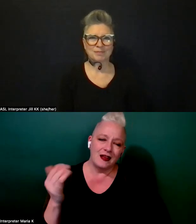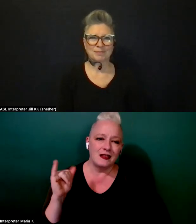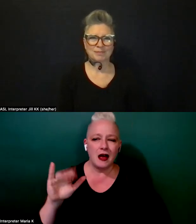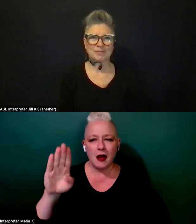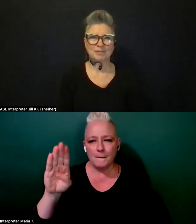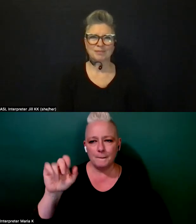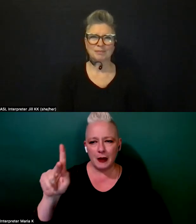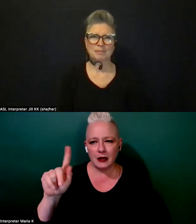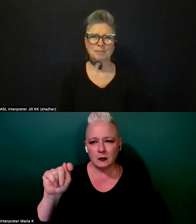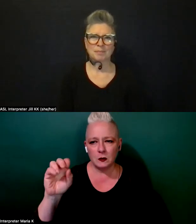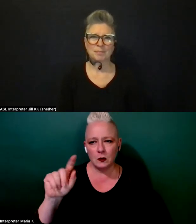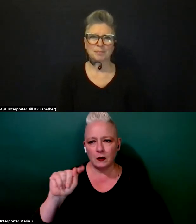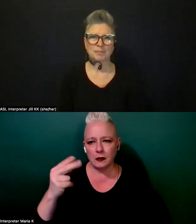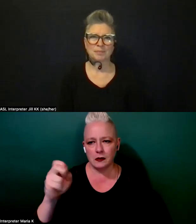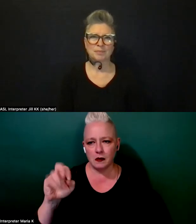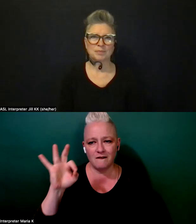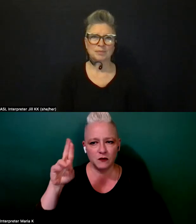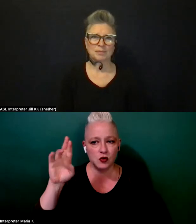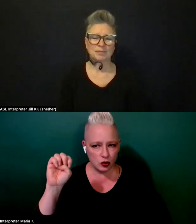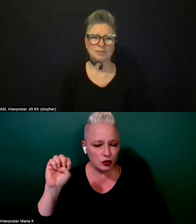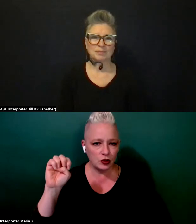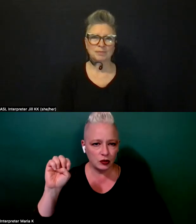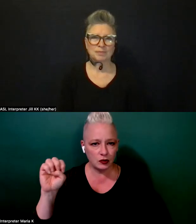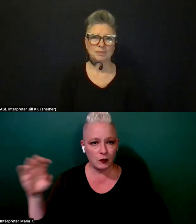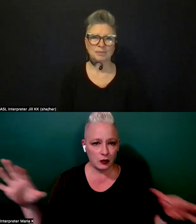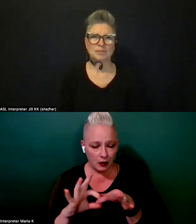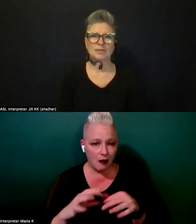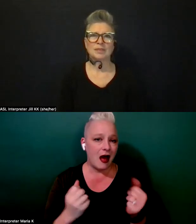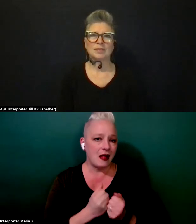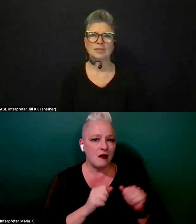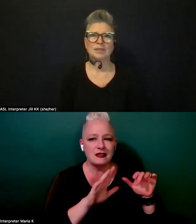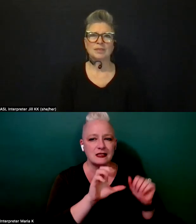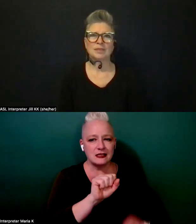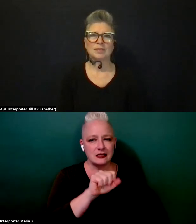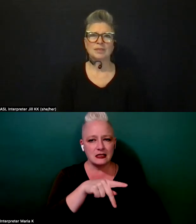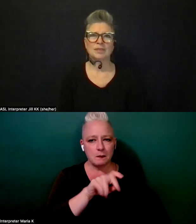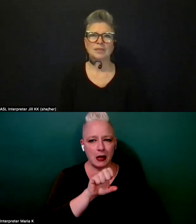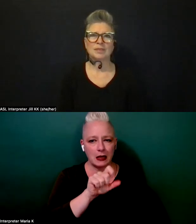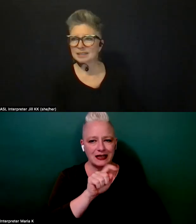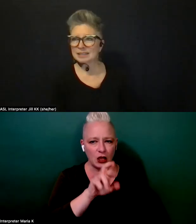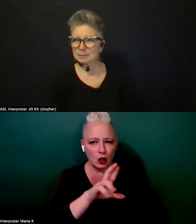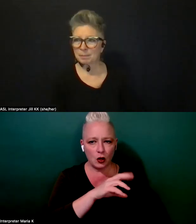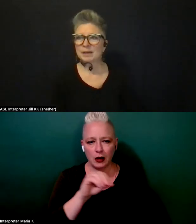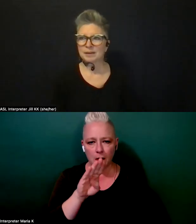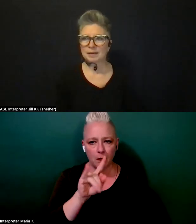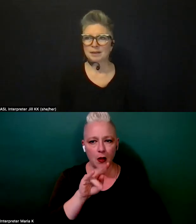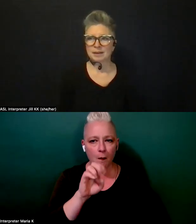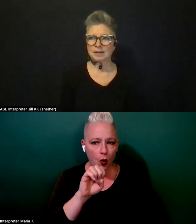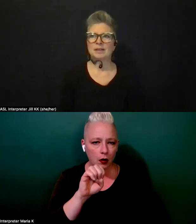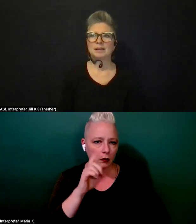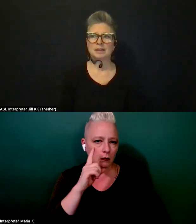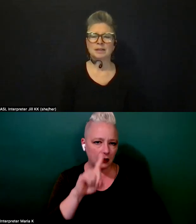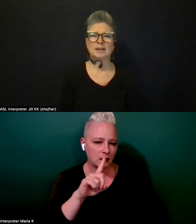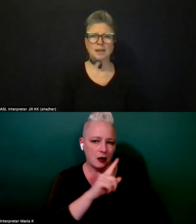Future reunion. I love Spectacular and Biltmore because they're period movies. I mean, one of my favorite memories was filming